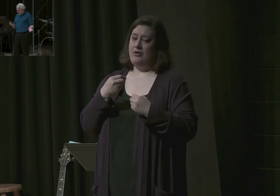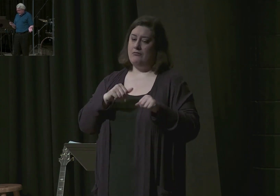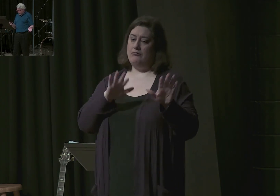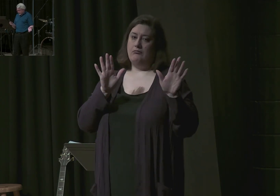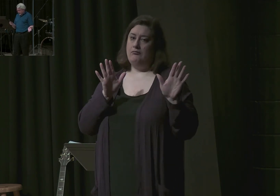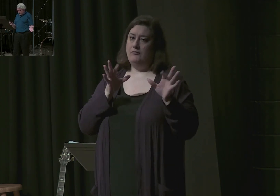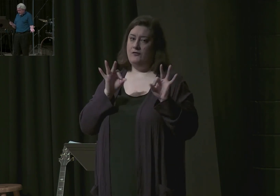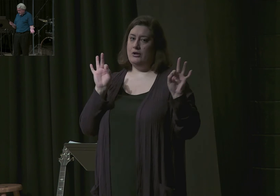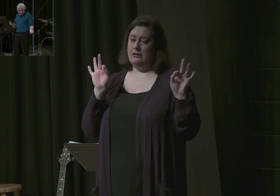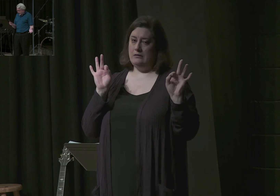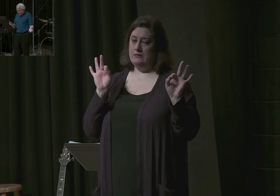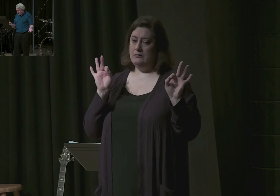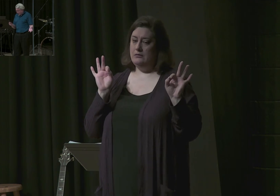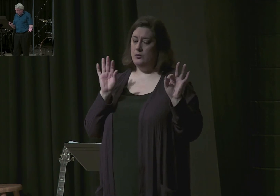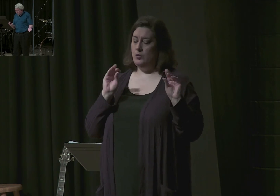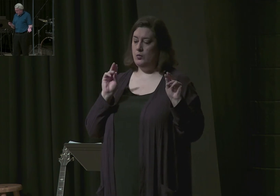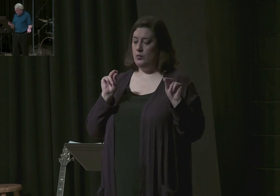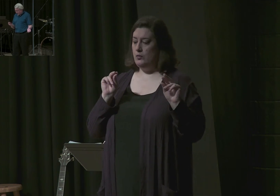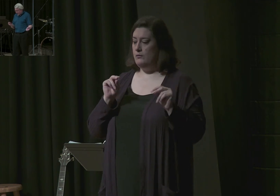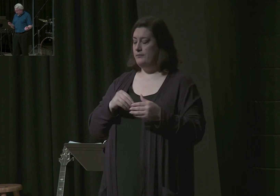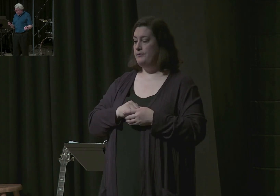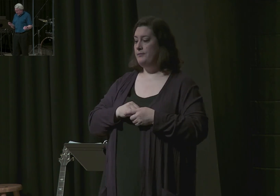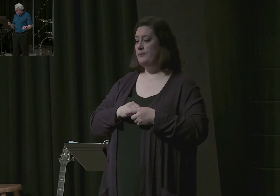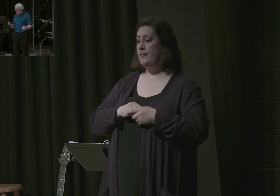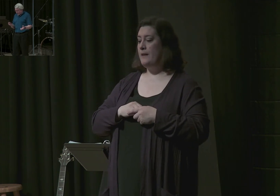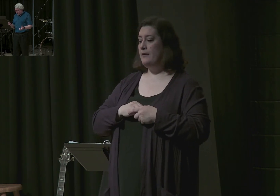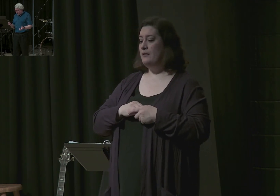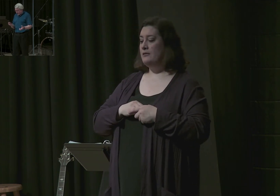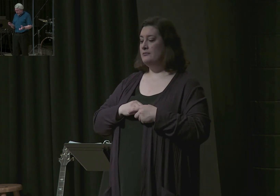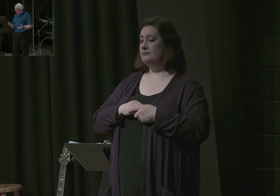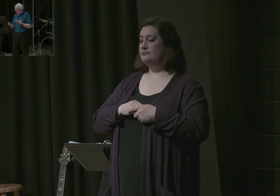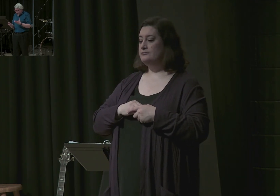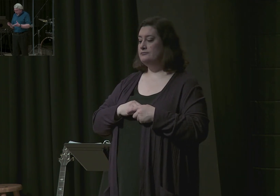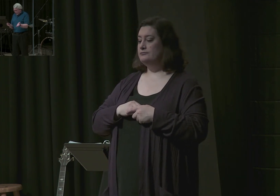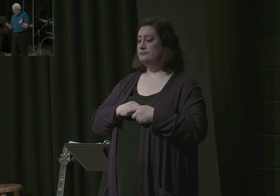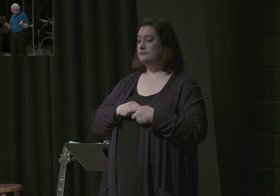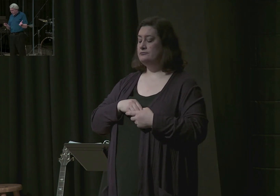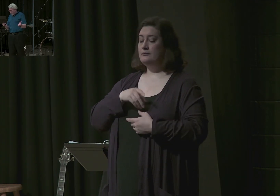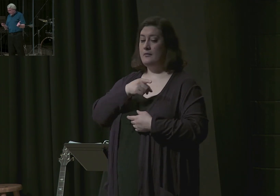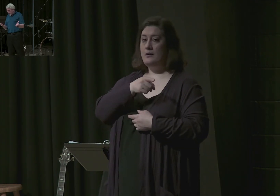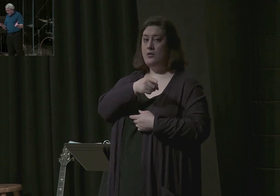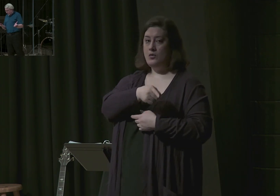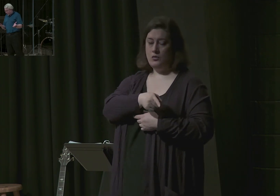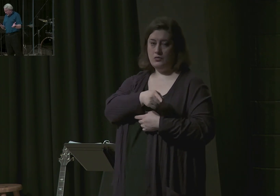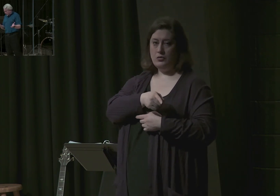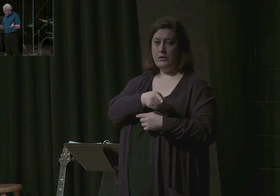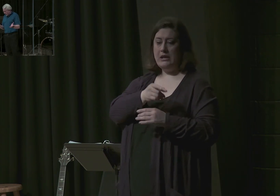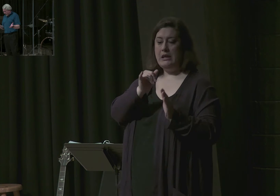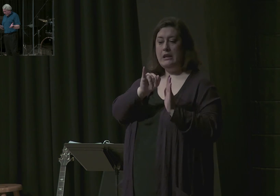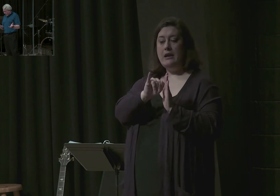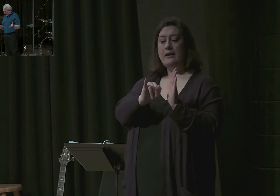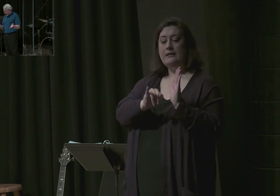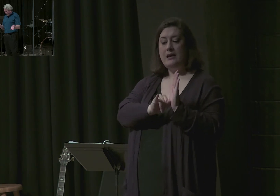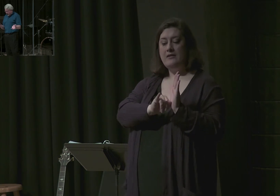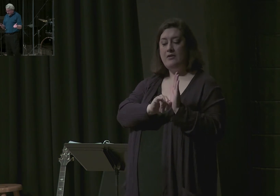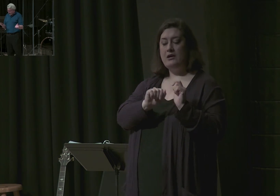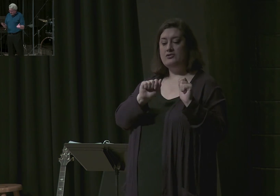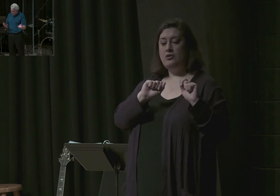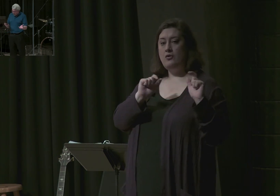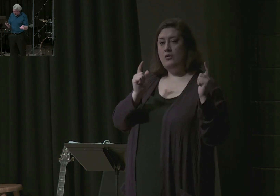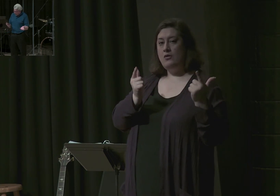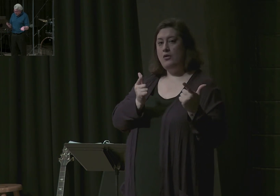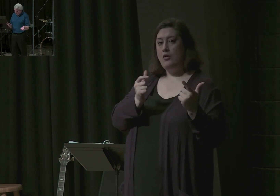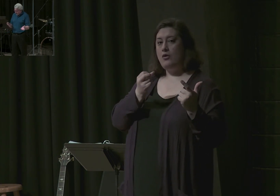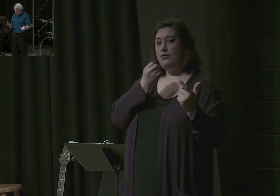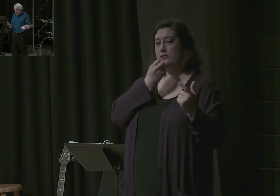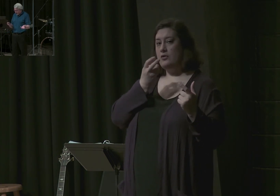anything. He states clearly his wages will be, how that will be identified, and when they will be paid. His wages will be all of the mottled,